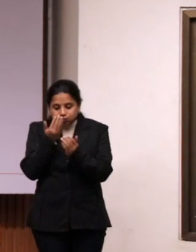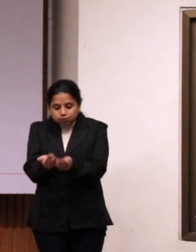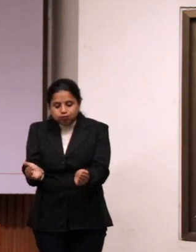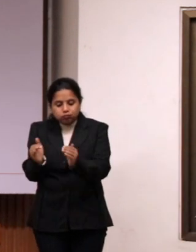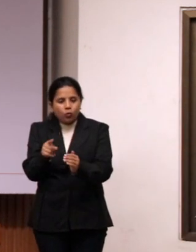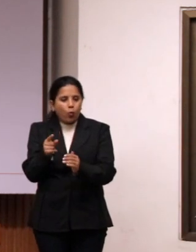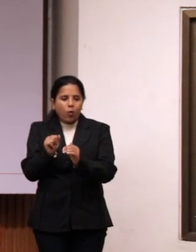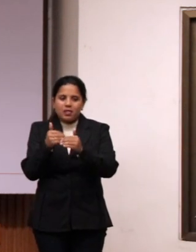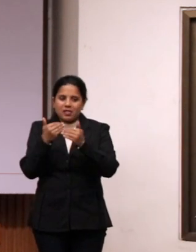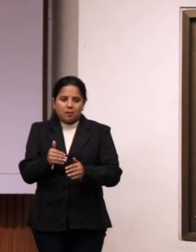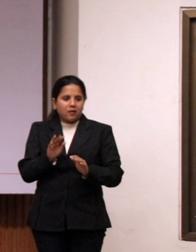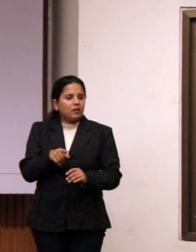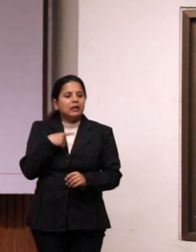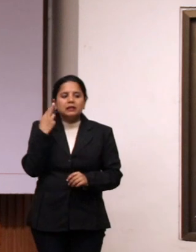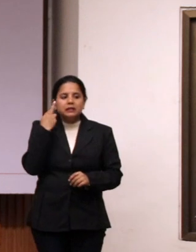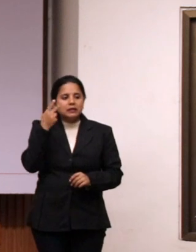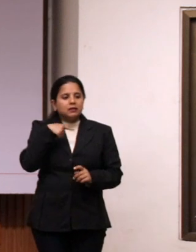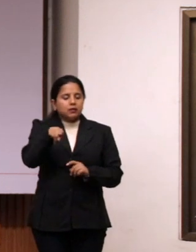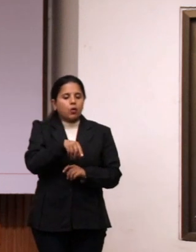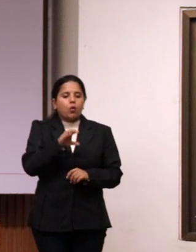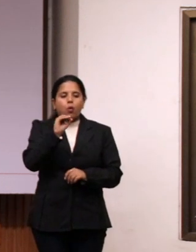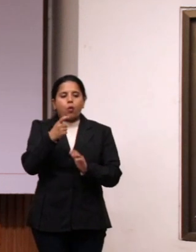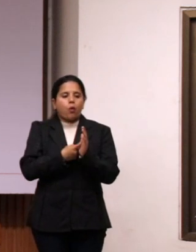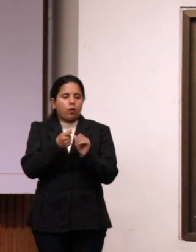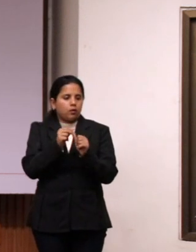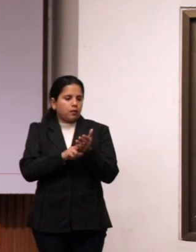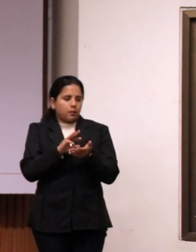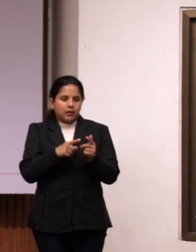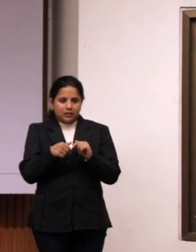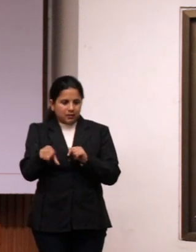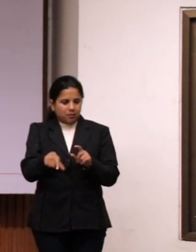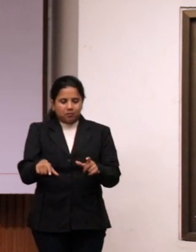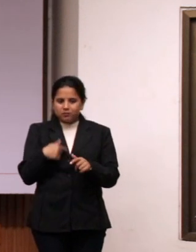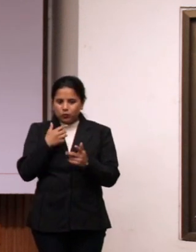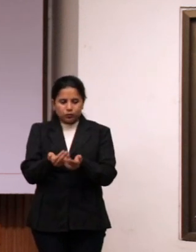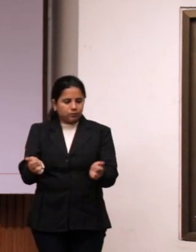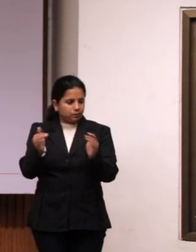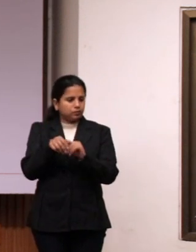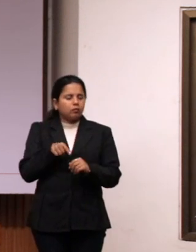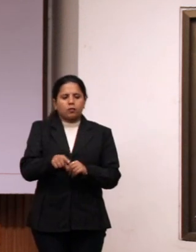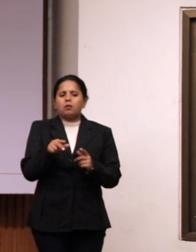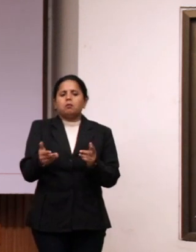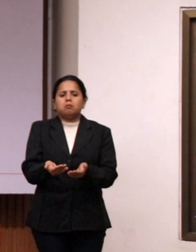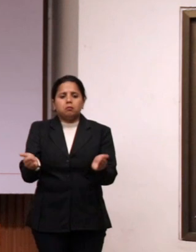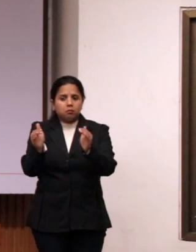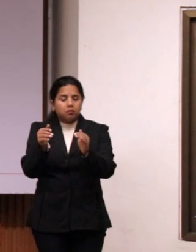own limitation, therefore you are talking about largely ornamental plants. Yeah, right. Ornamental plants. So ornamental plants cannot